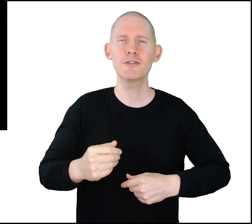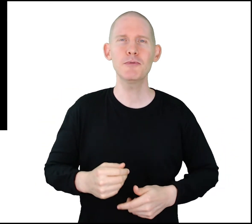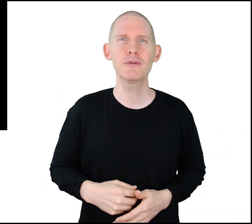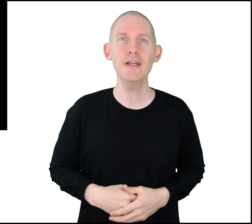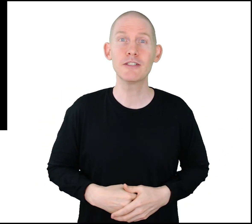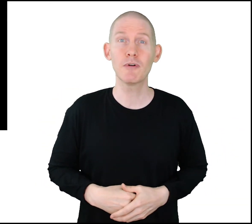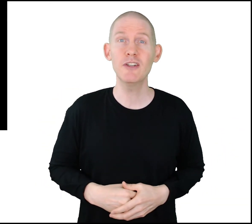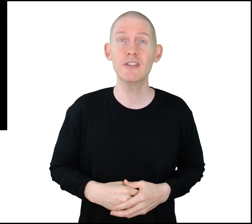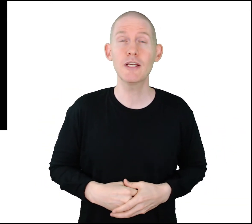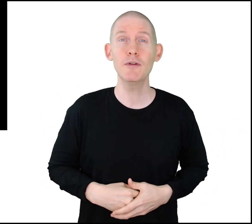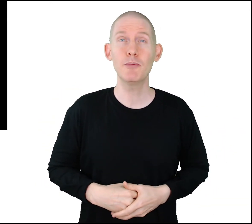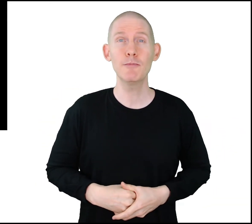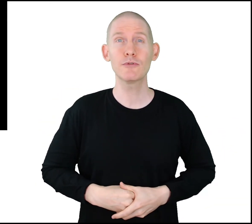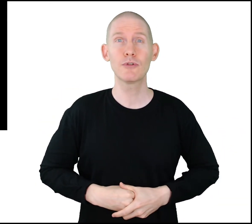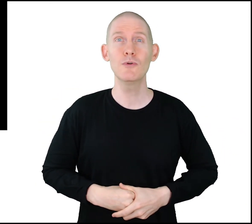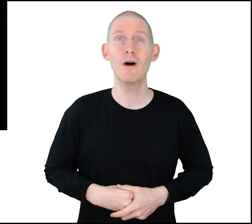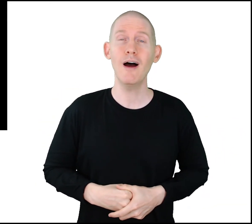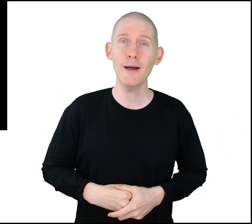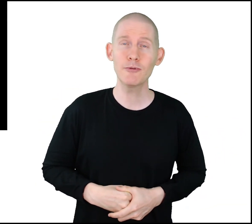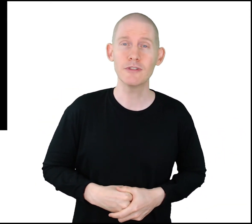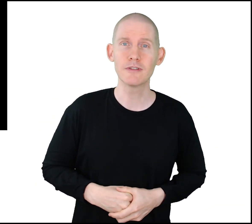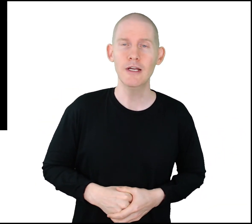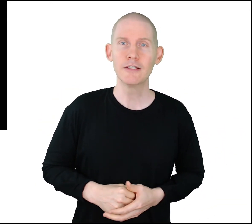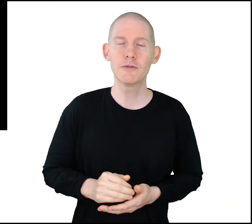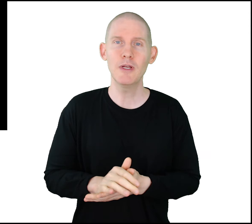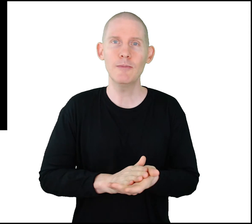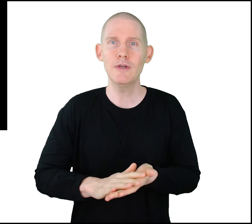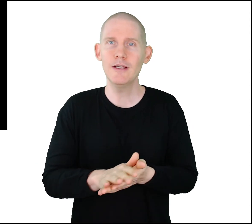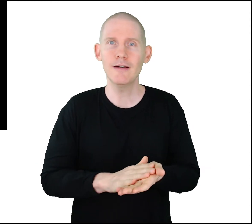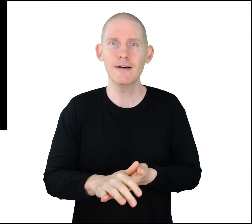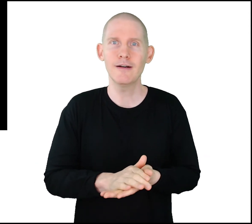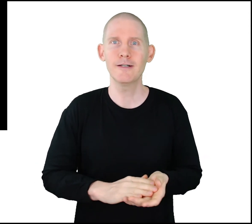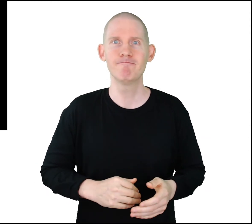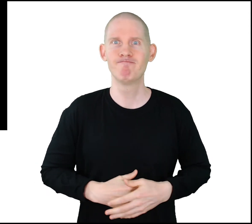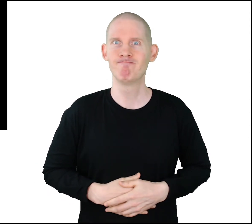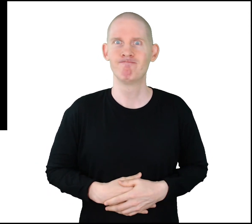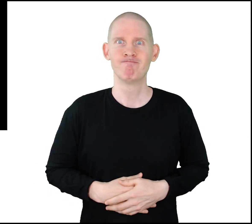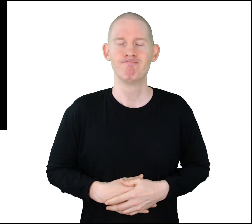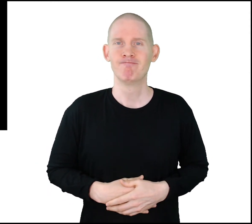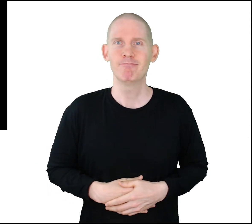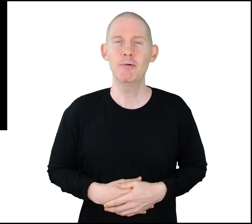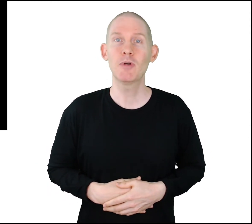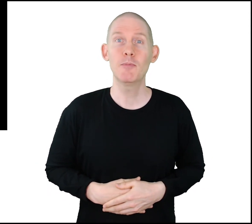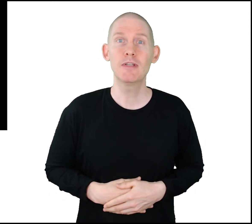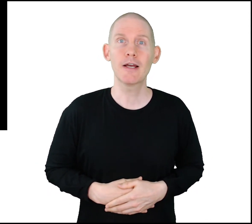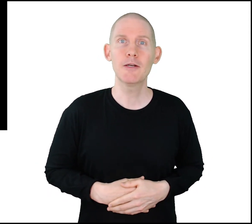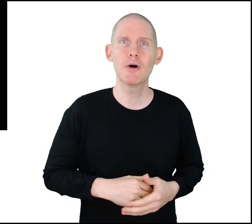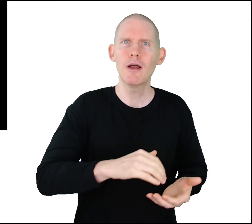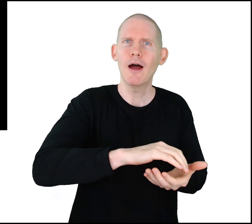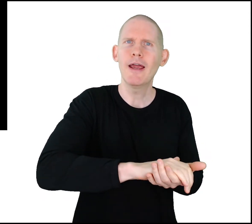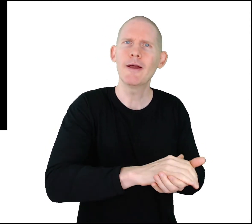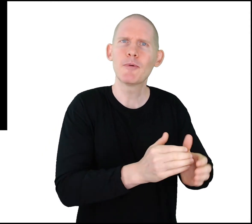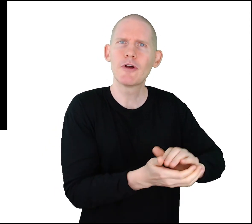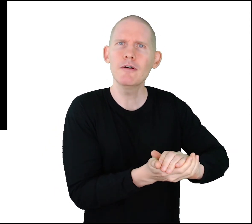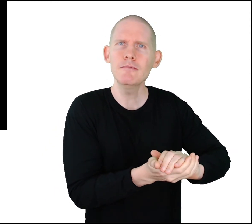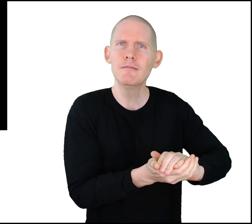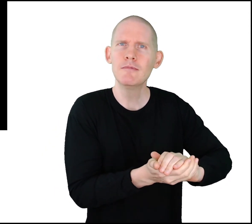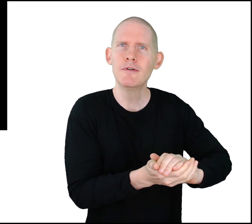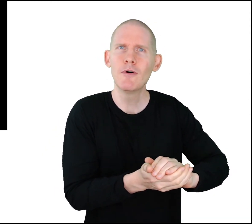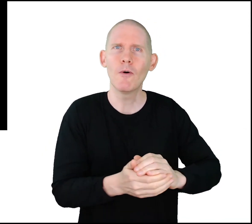multiple things, right? You're just giving people two options. So maybe, Maybe we could be talking about a hamburger